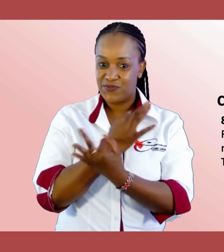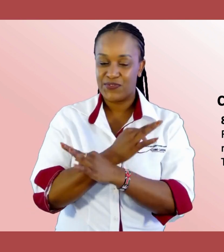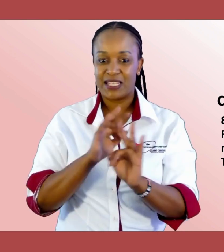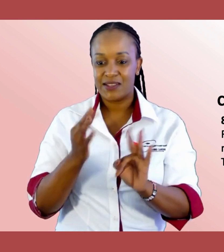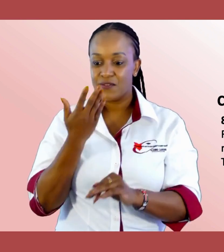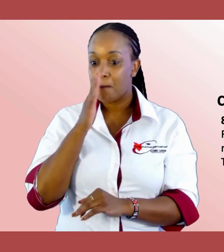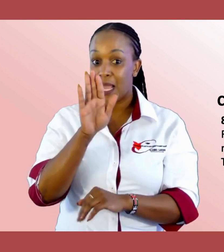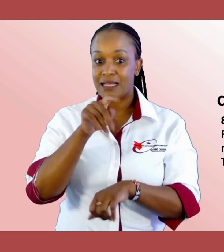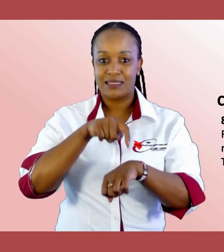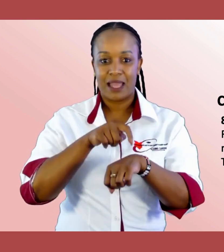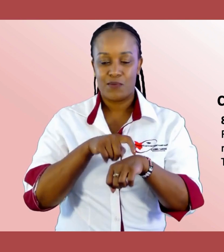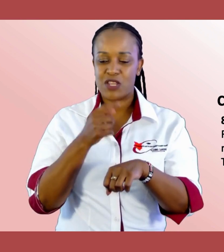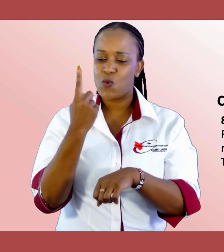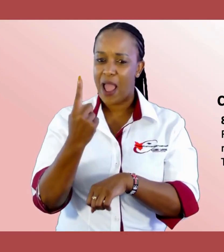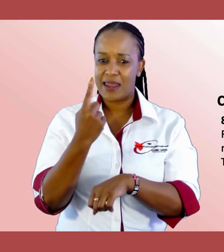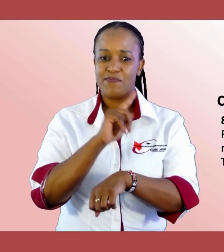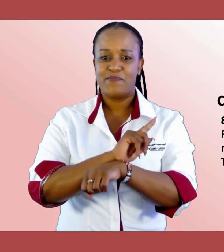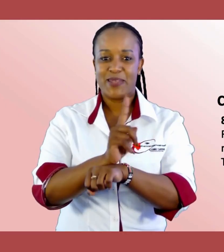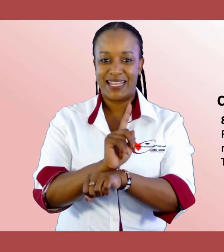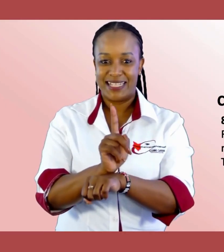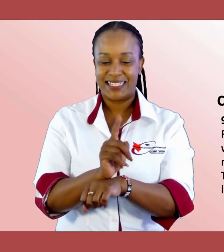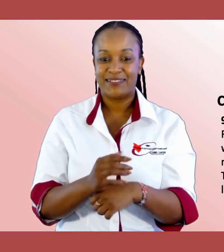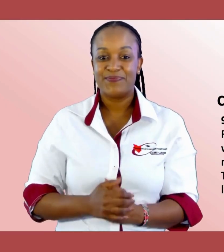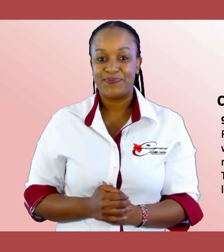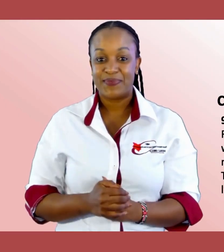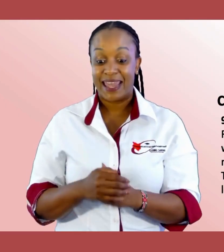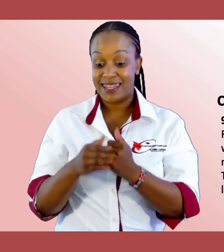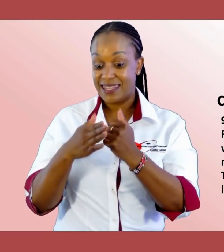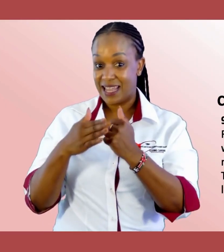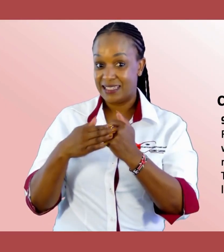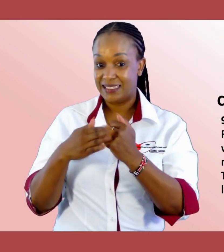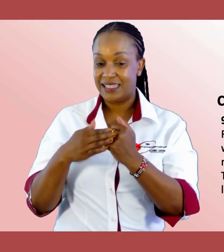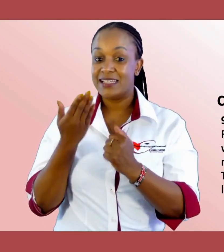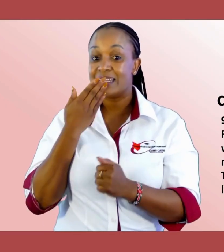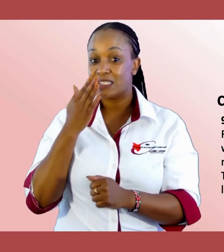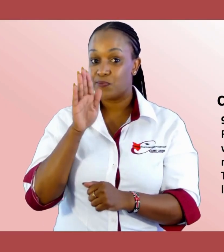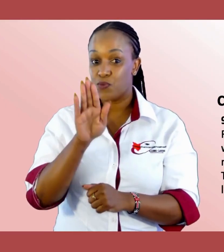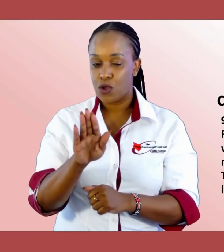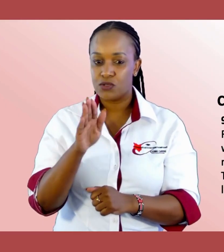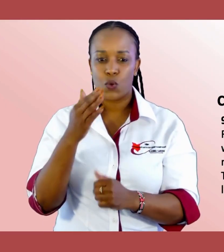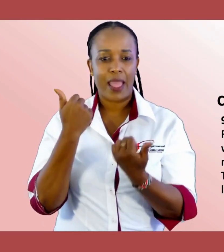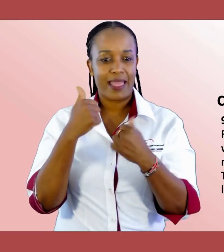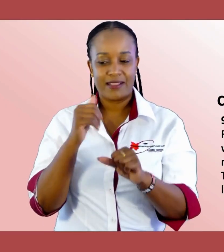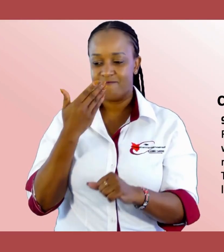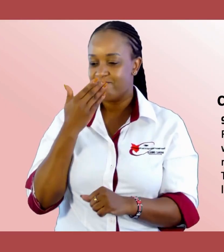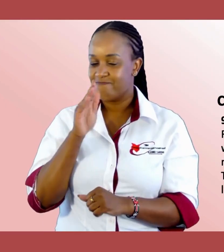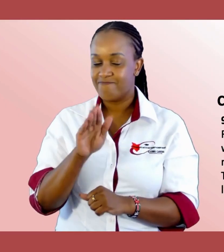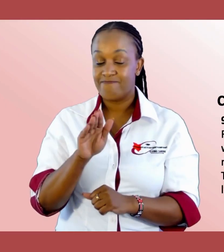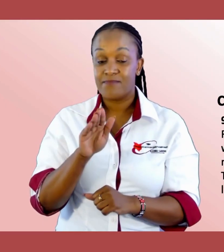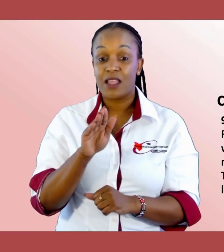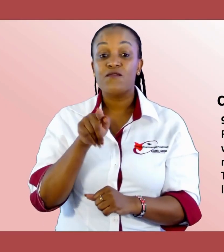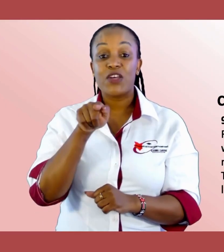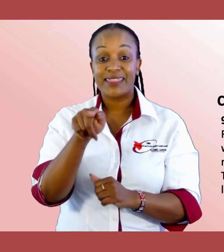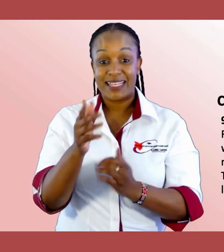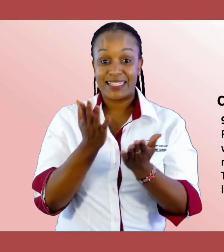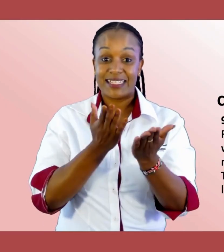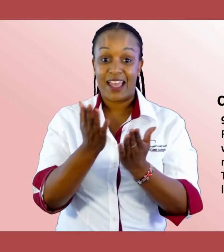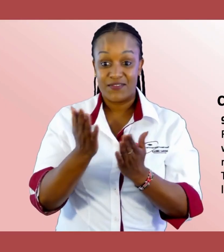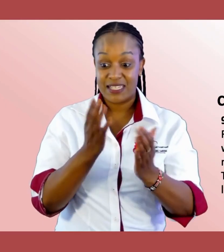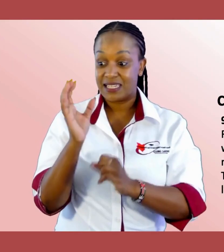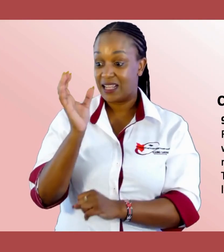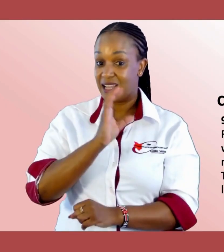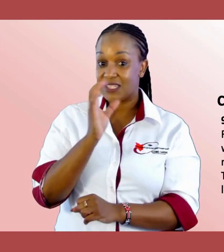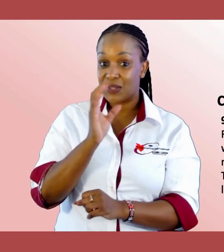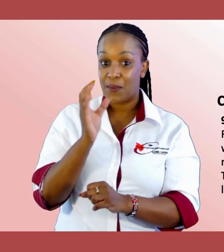the response time is 1 minute. 9. Response to correspondence. For this service,